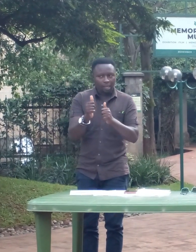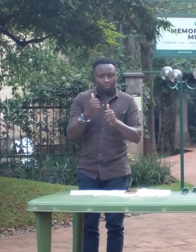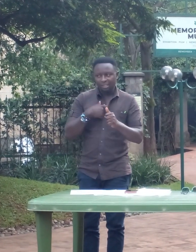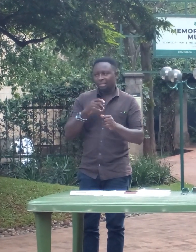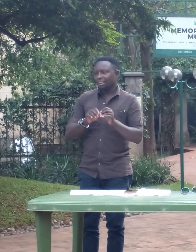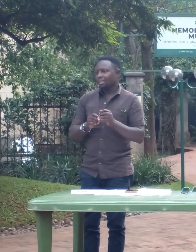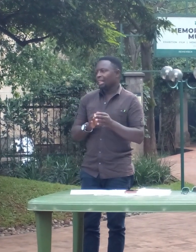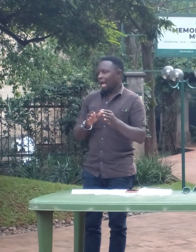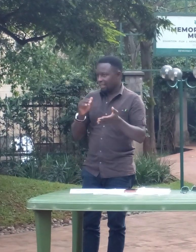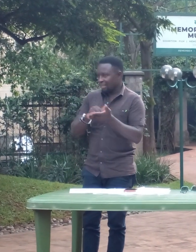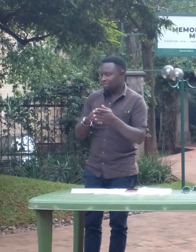individuals.